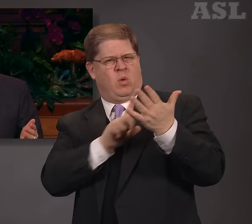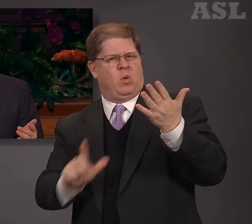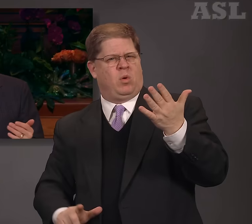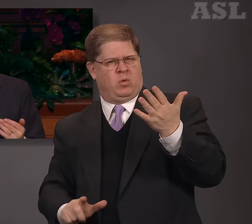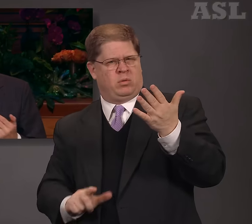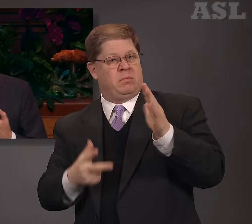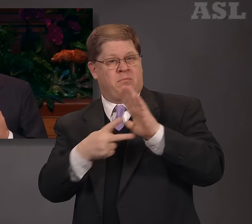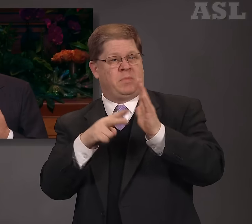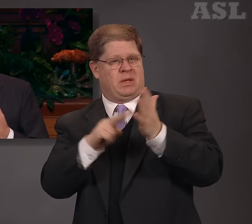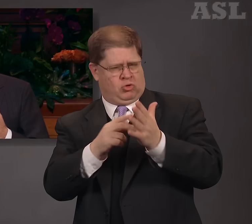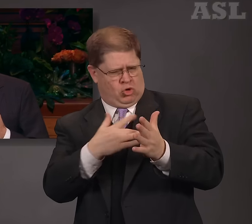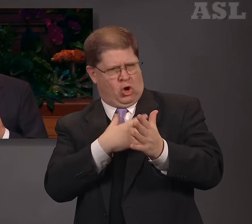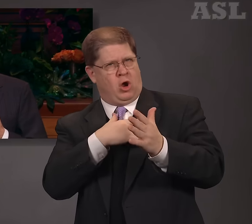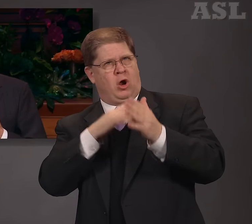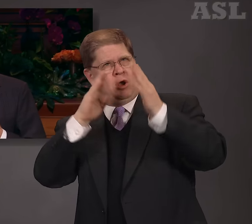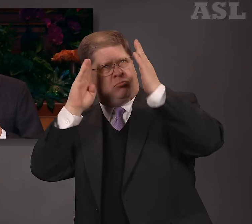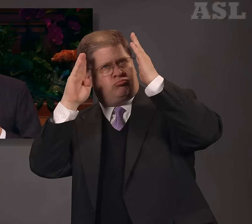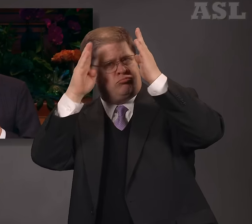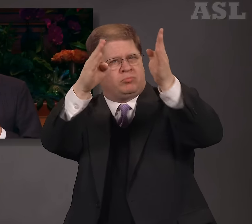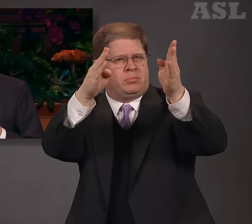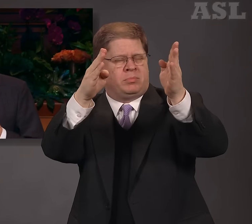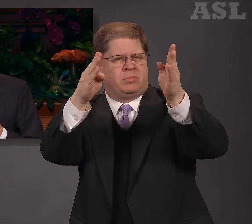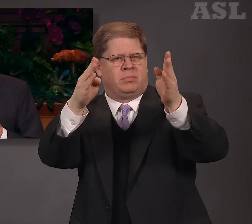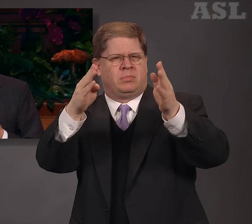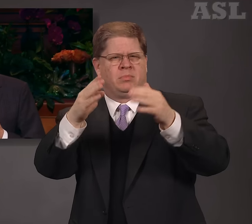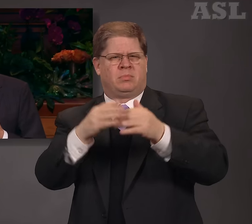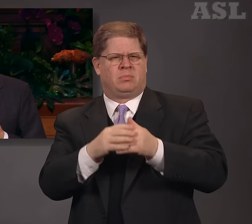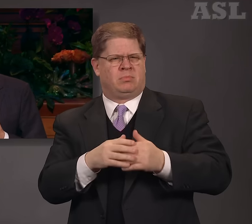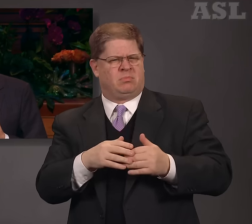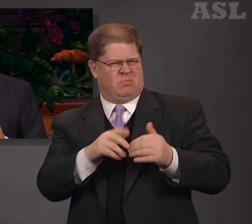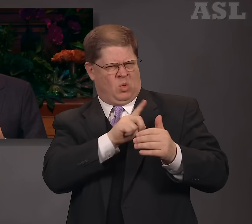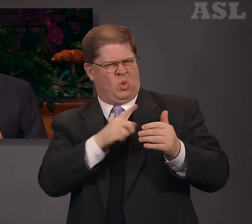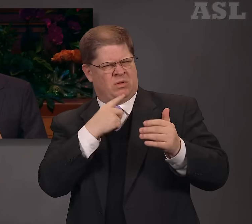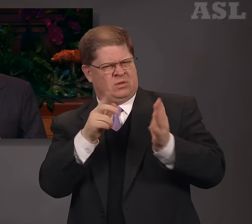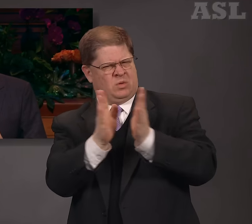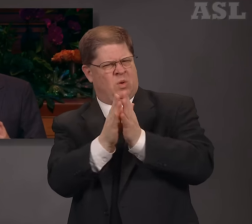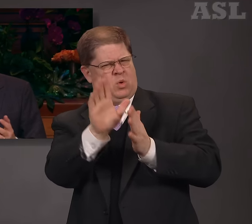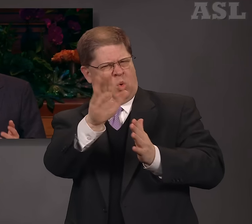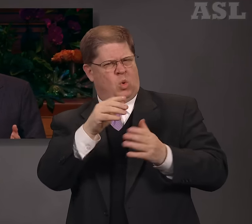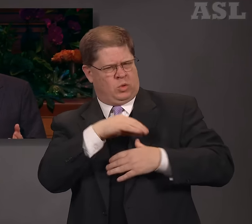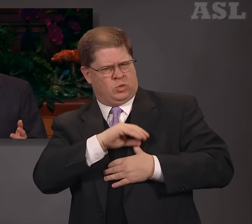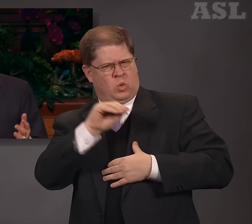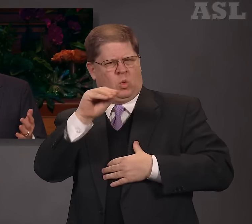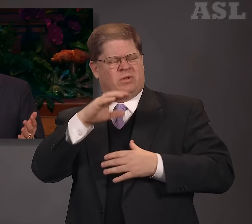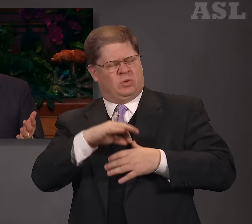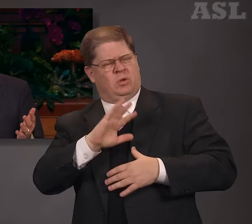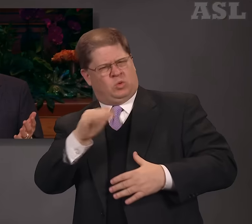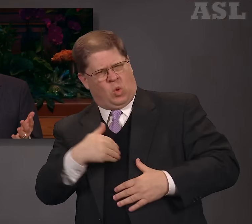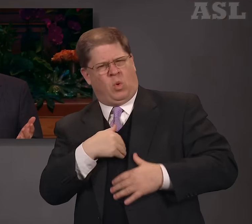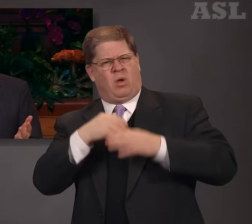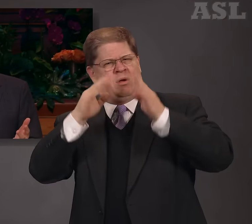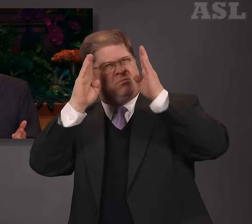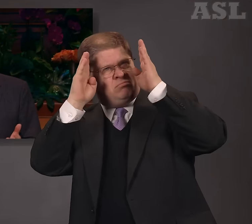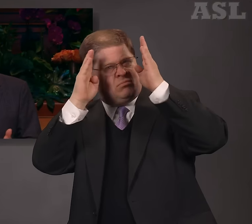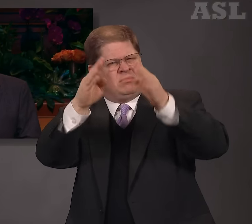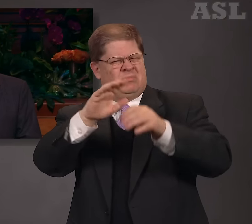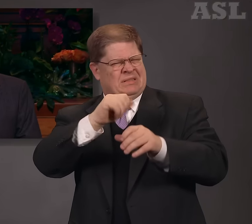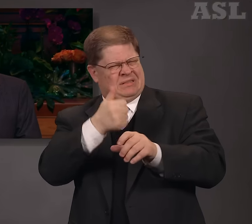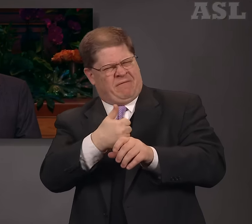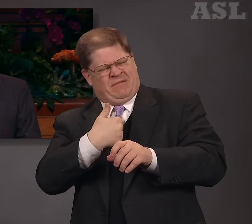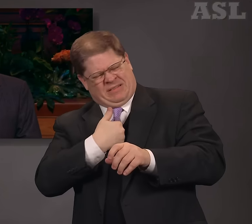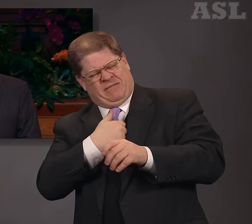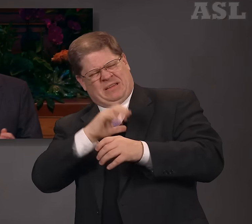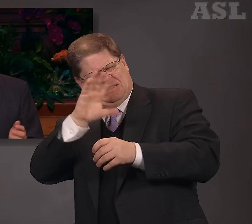the Lord centers first on your heart, your very nature. The Lord asks you to love with all your soul,